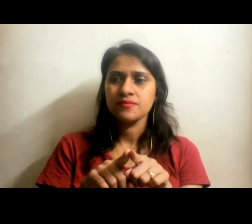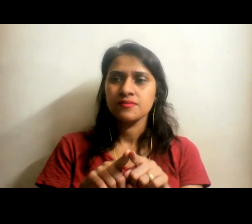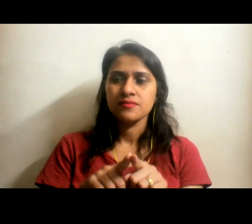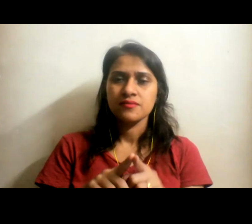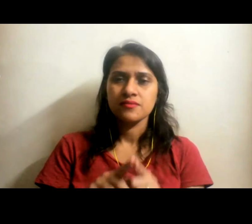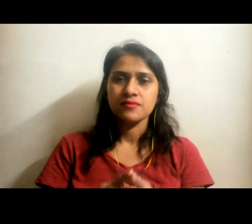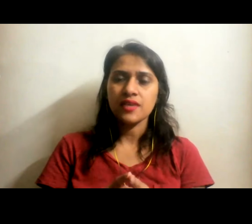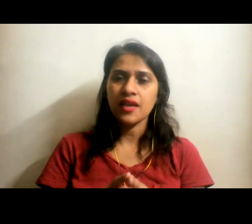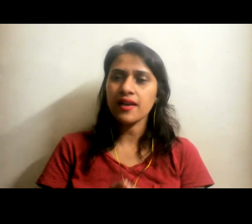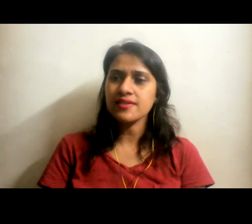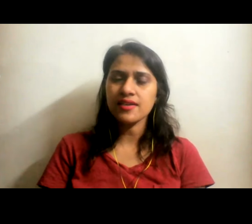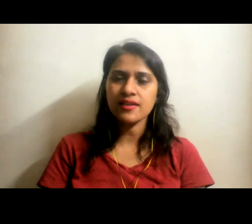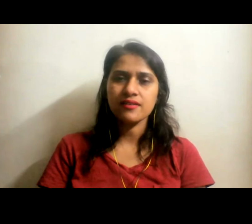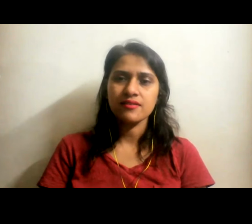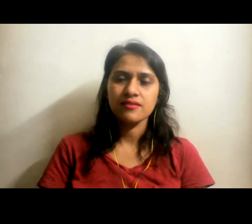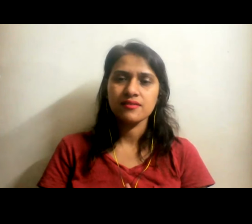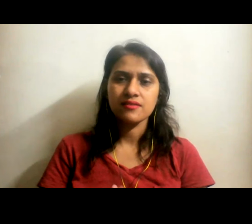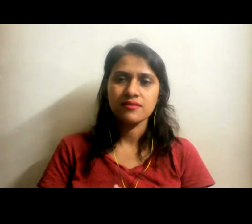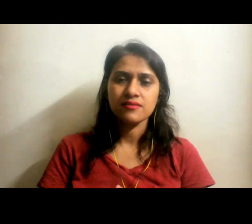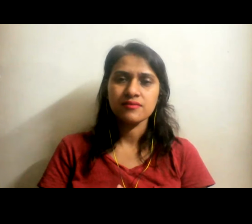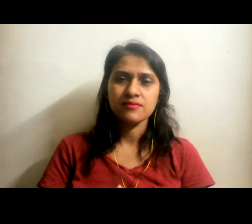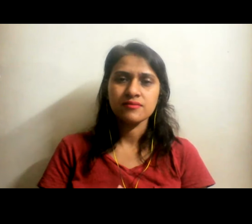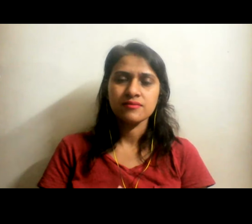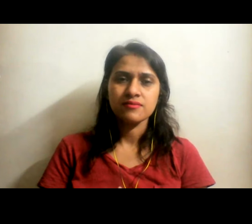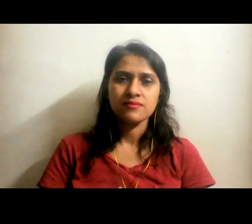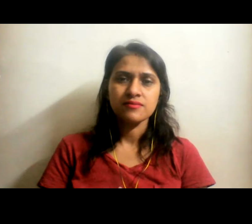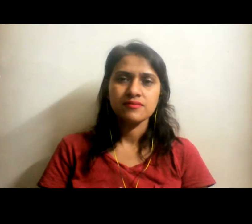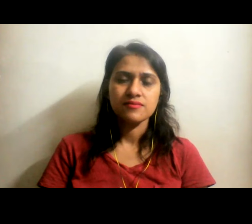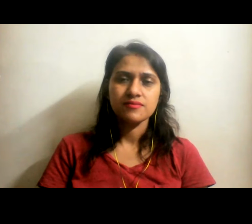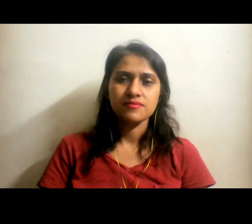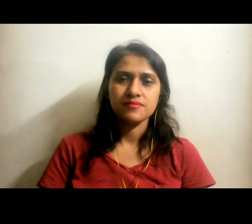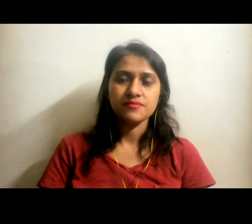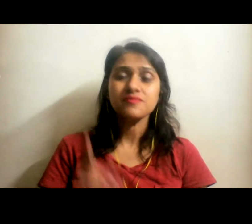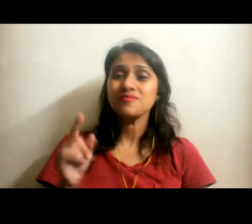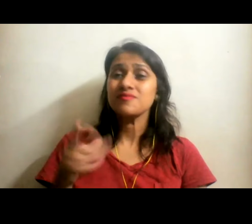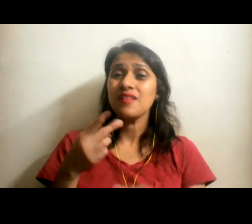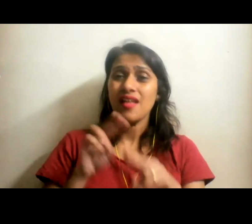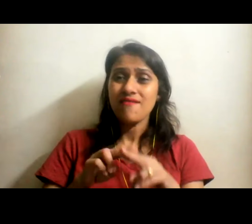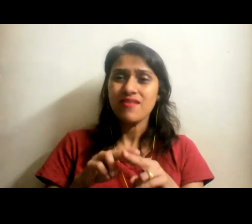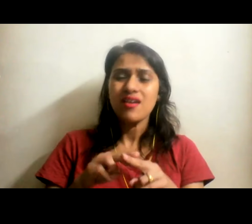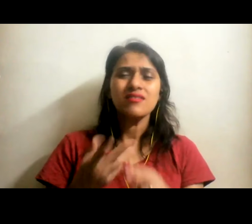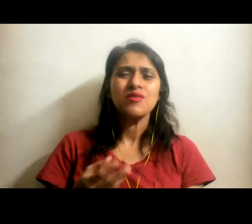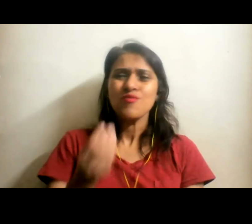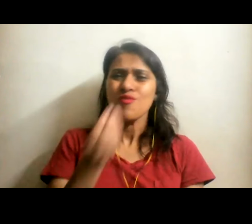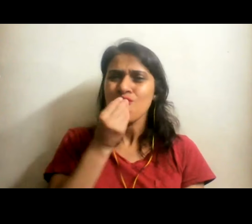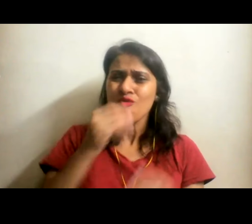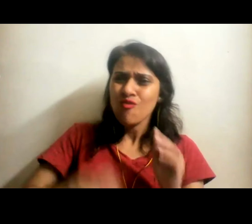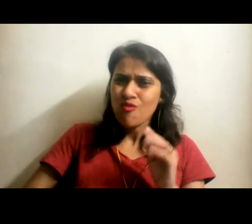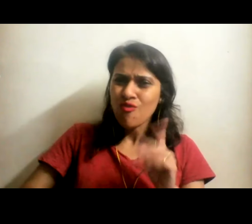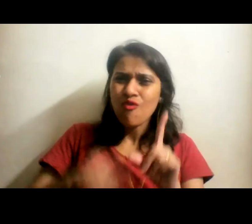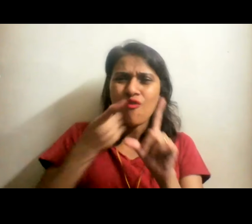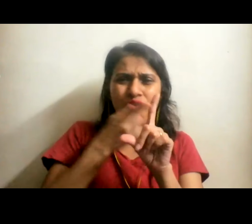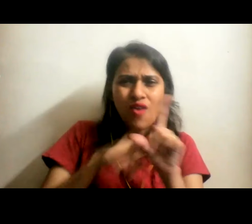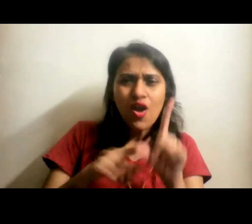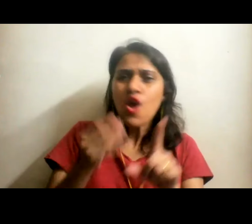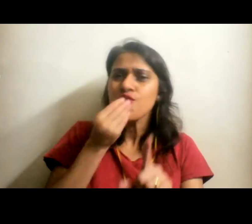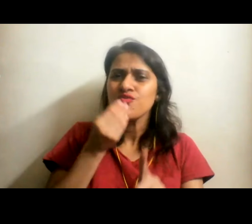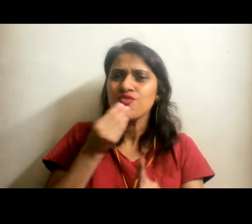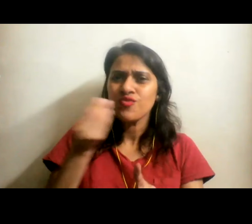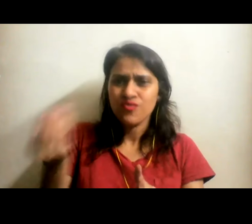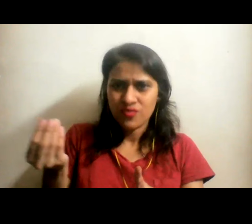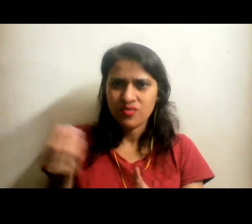a child in the street, so they are hungry, and we are giving foods to them. So to